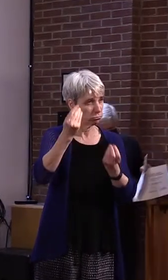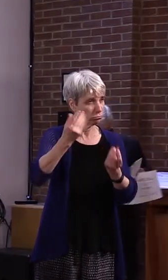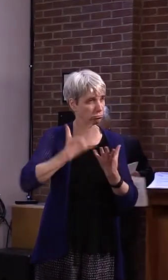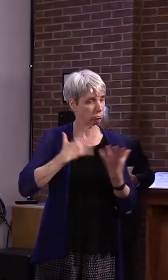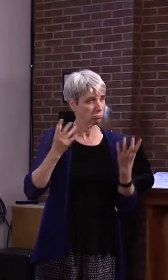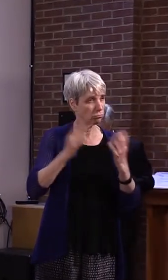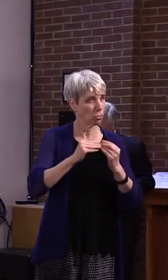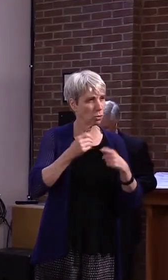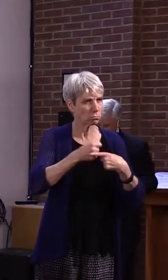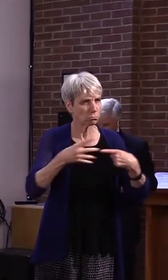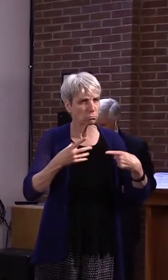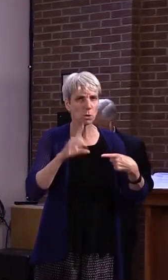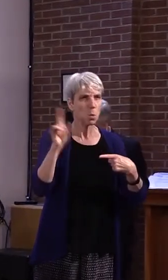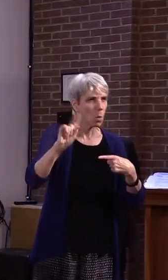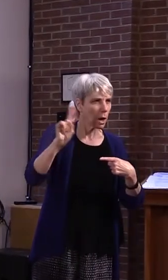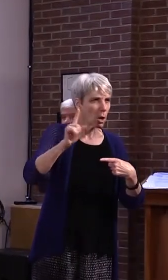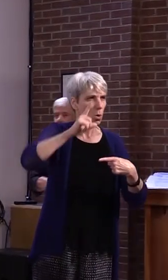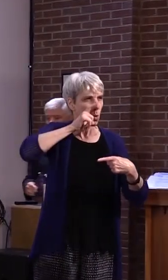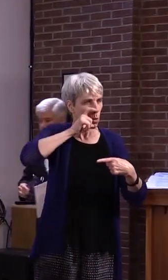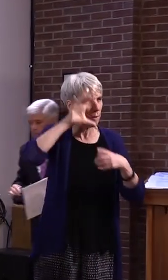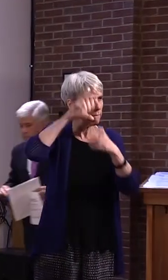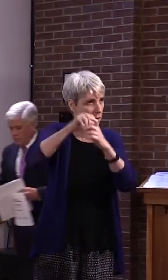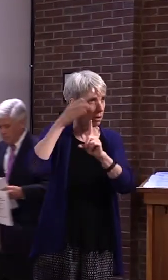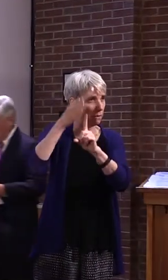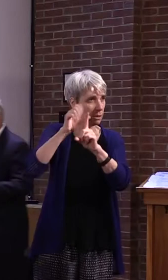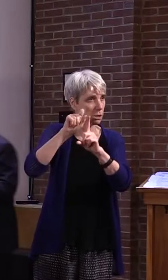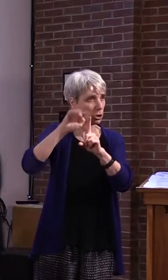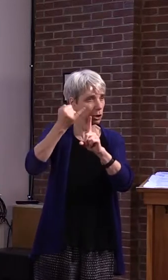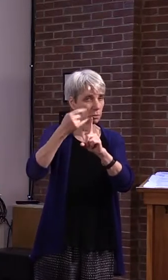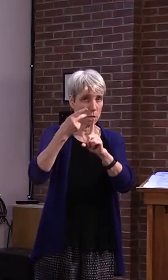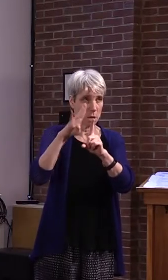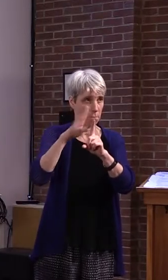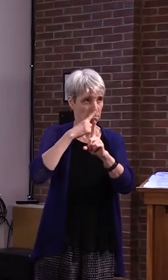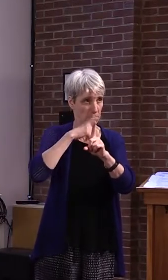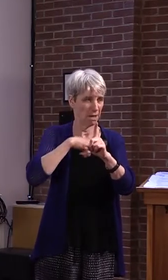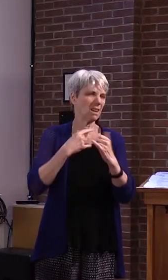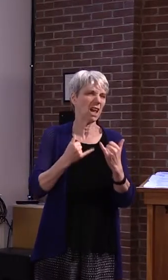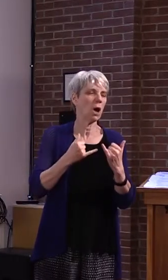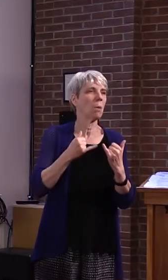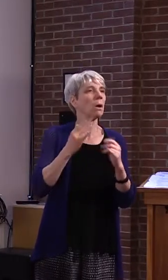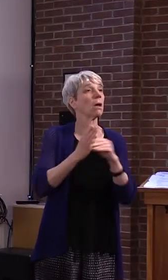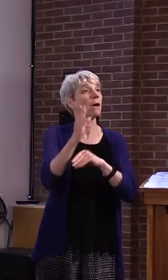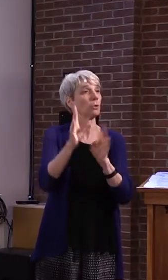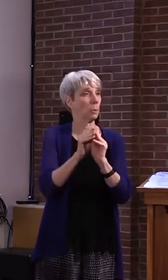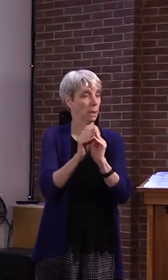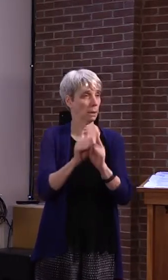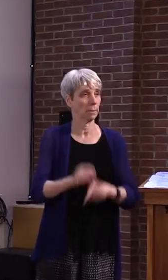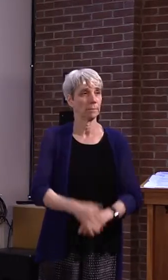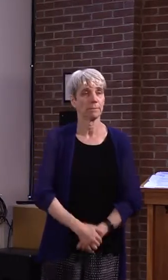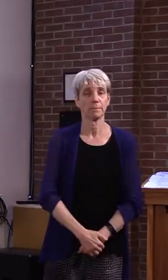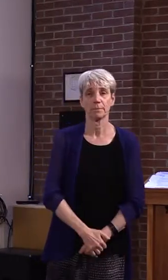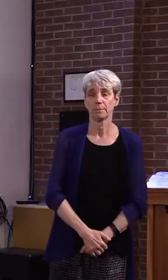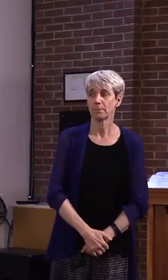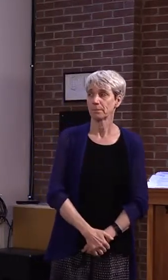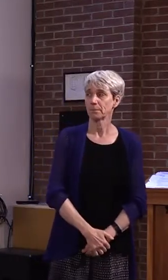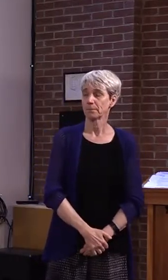about the facility, the local partner, details like that?